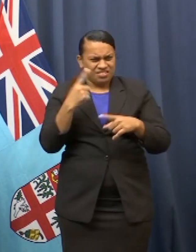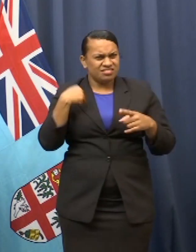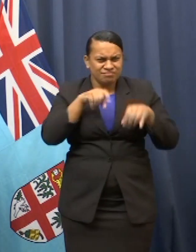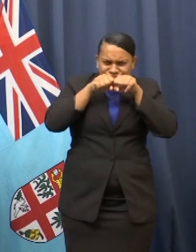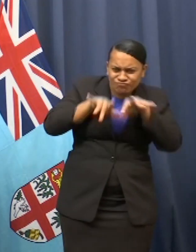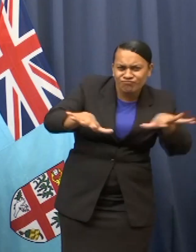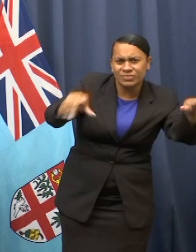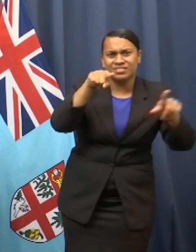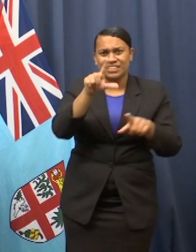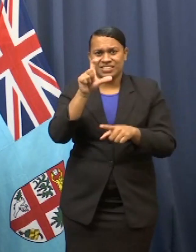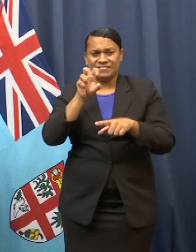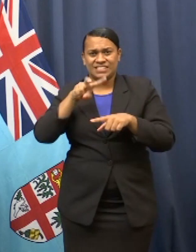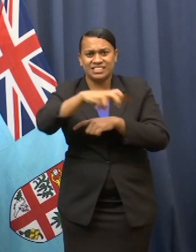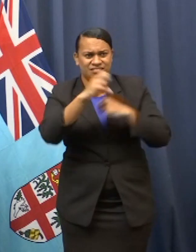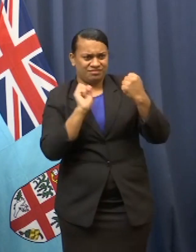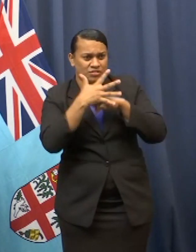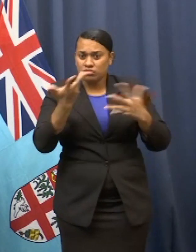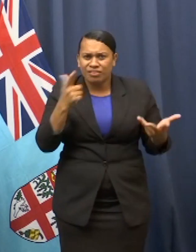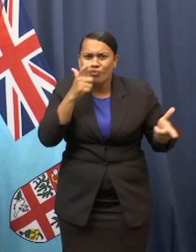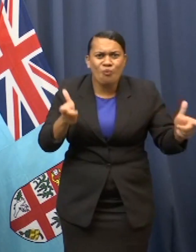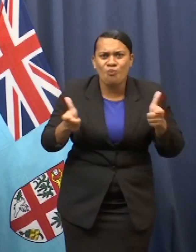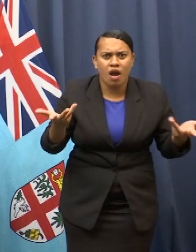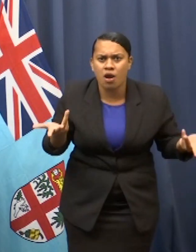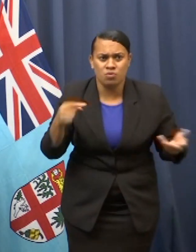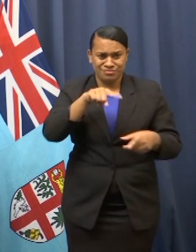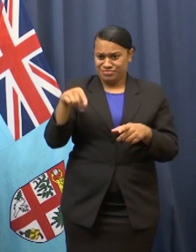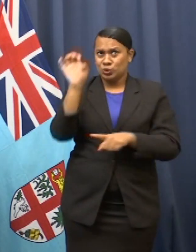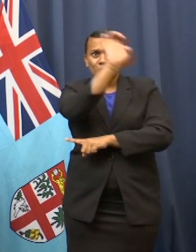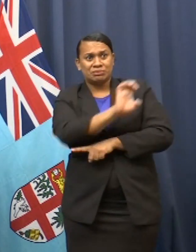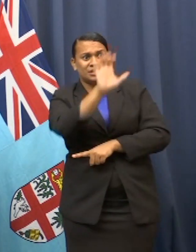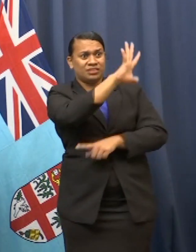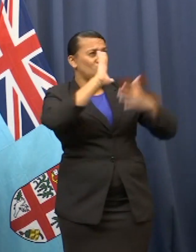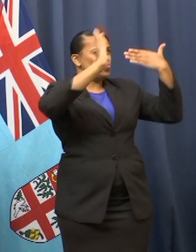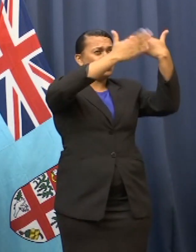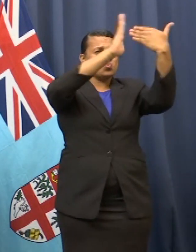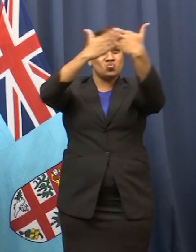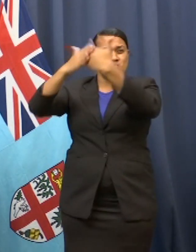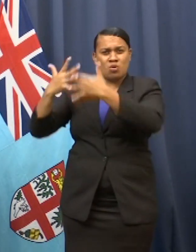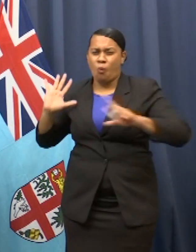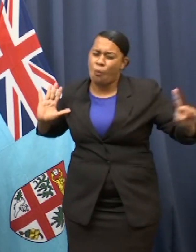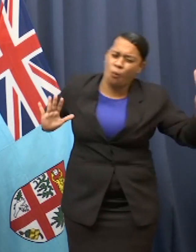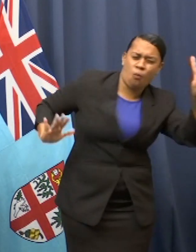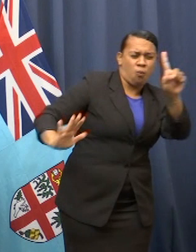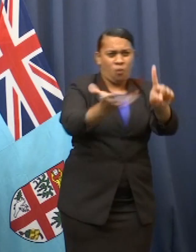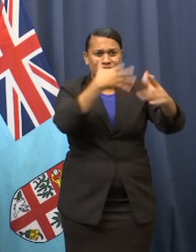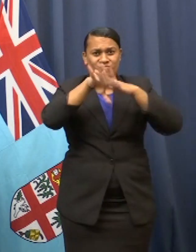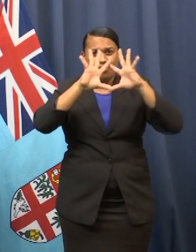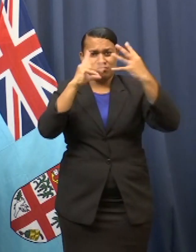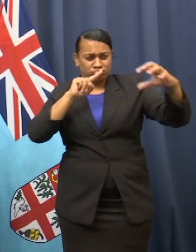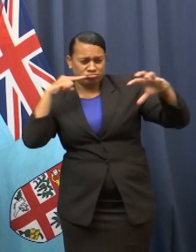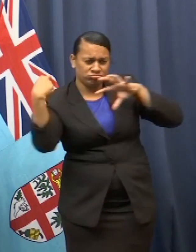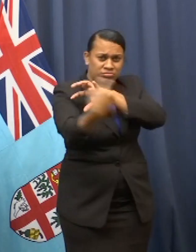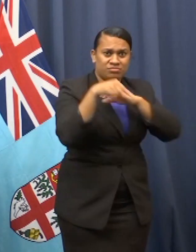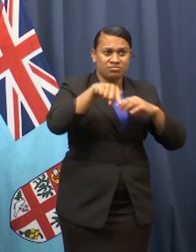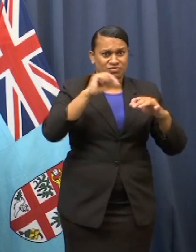control. Entire countries in Europe are shut down, with every citizen ordered to stay at home.